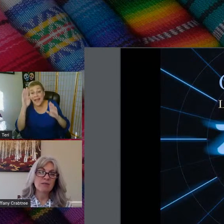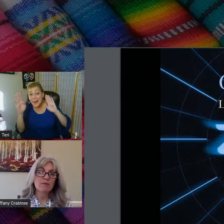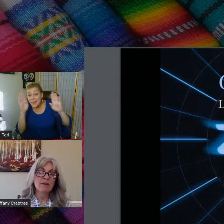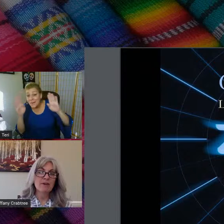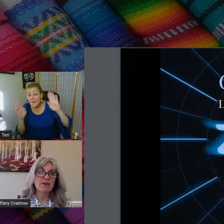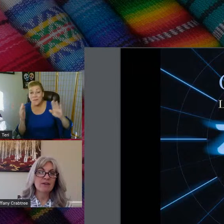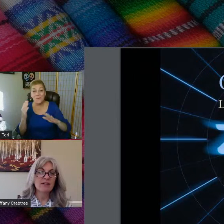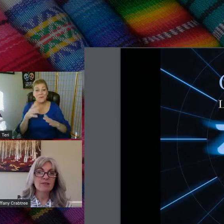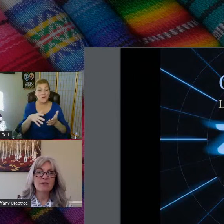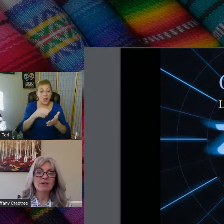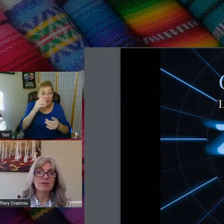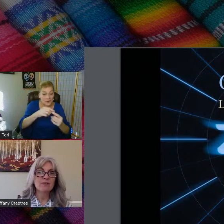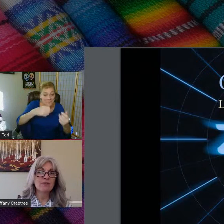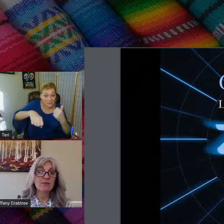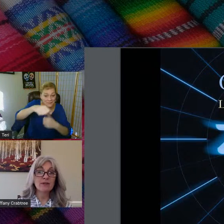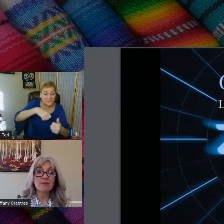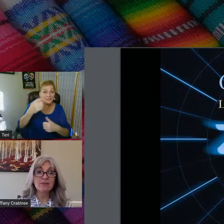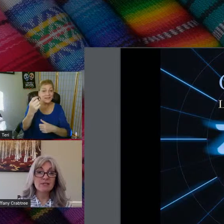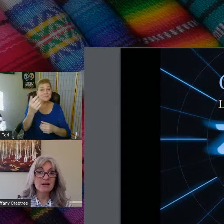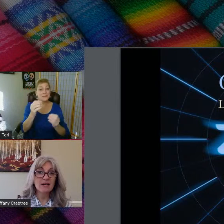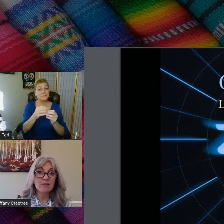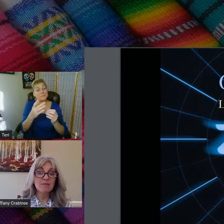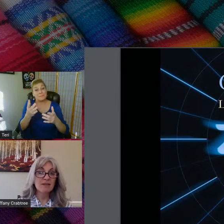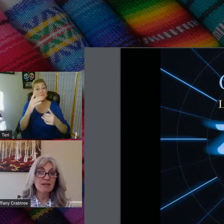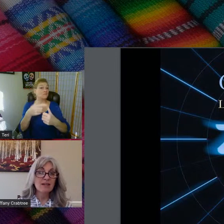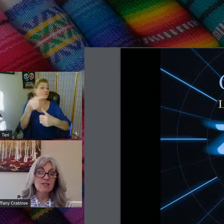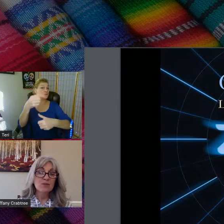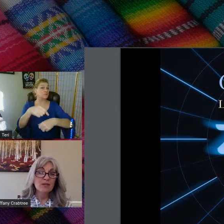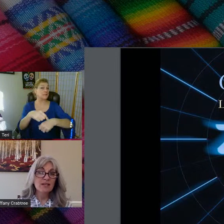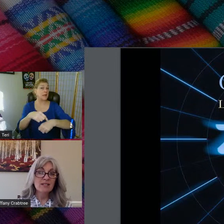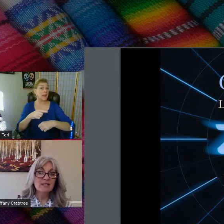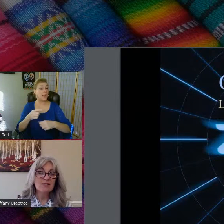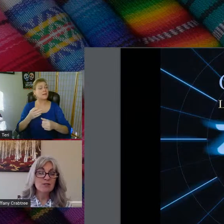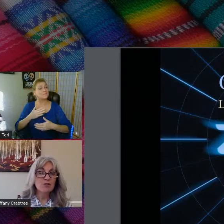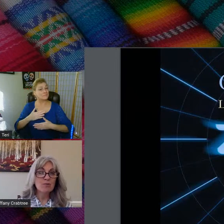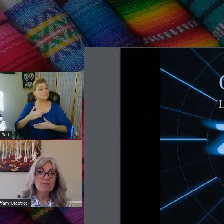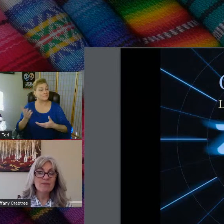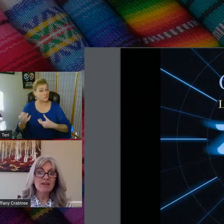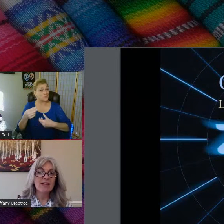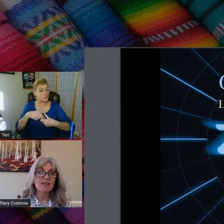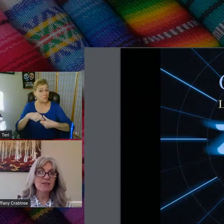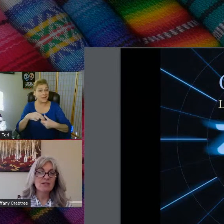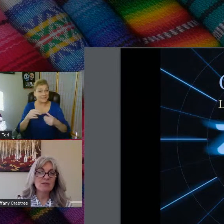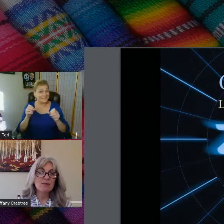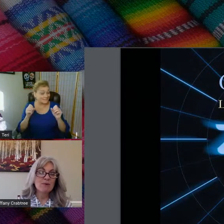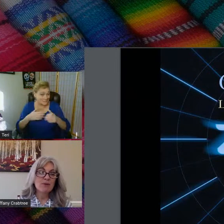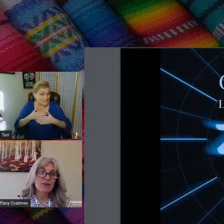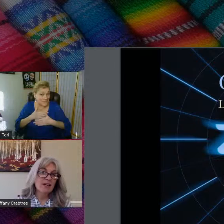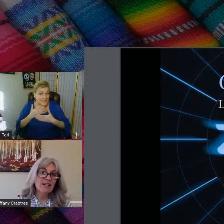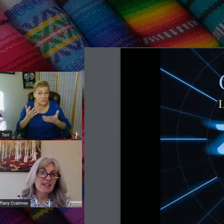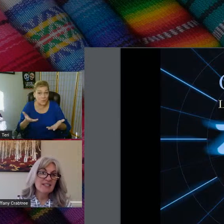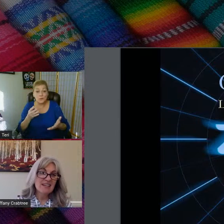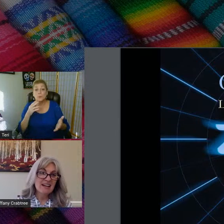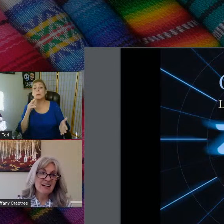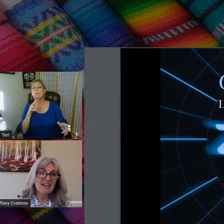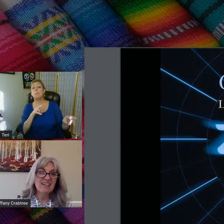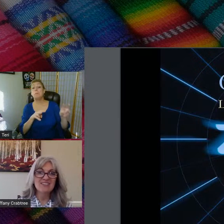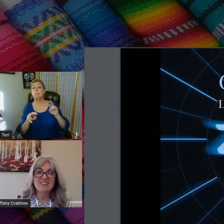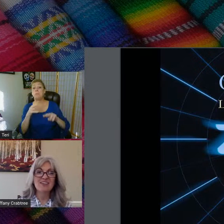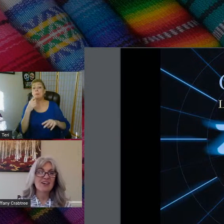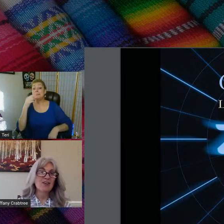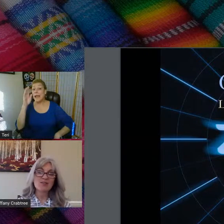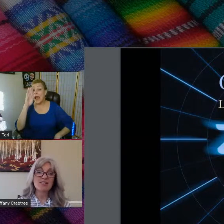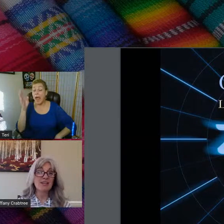everybody a little bit better. If you're here for the very first time joining us on Zoom and you just want to poke your head in and say